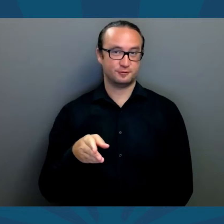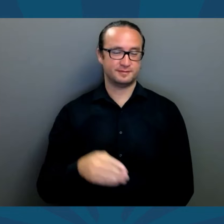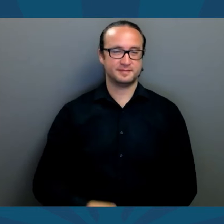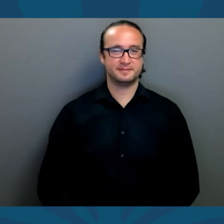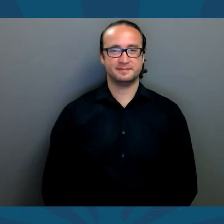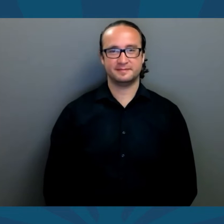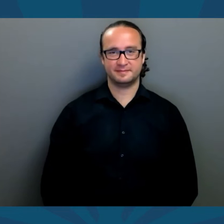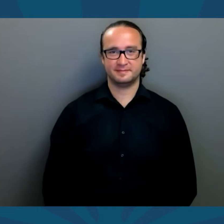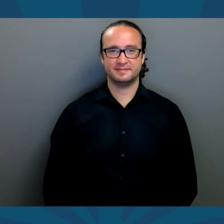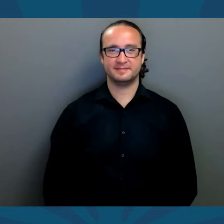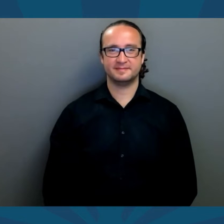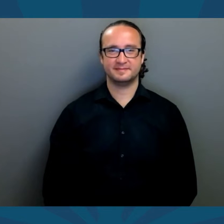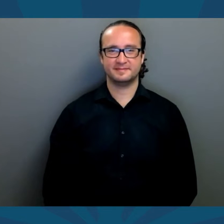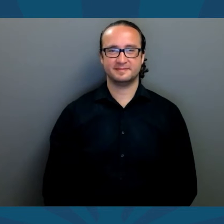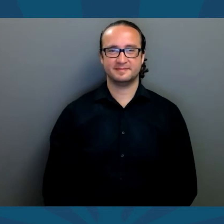www.steve4az.com/.